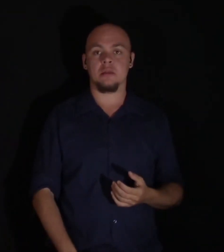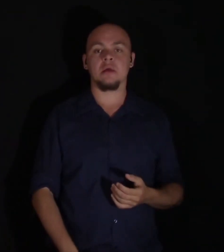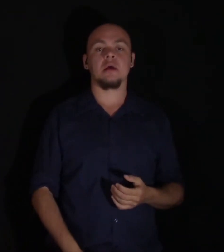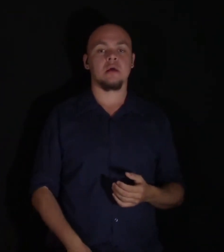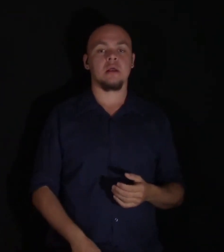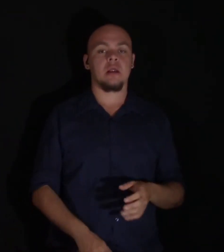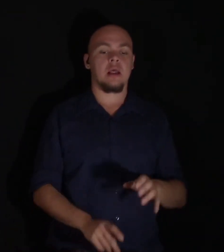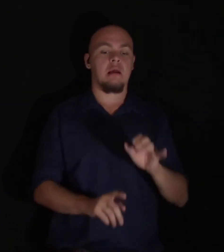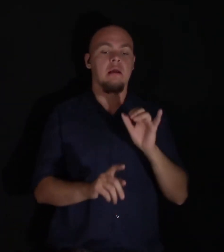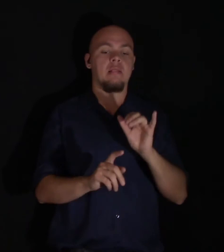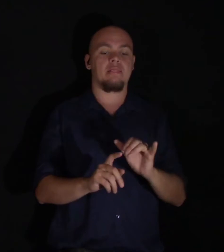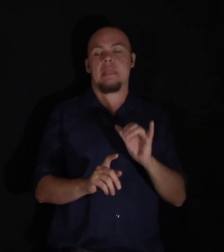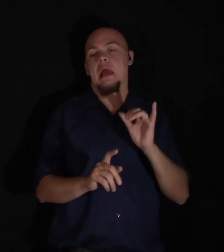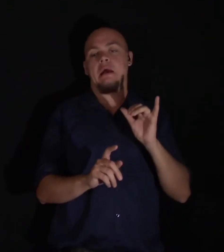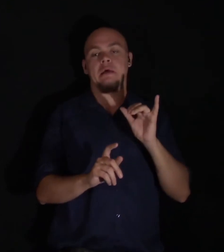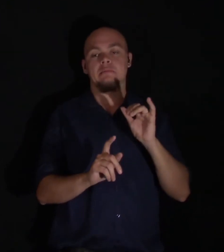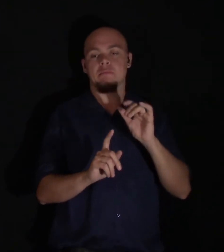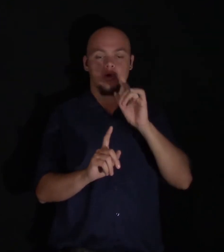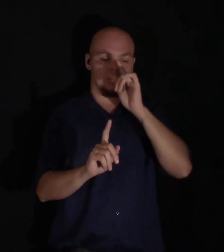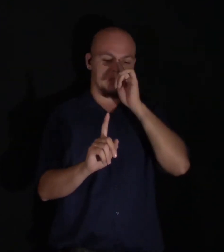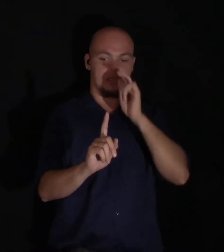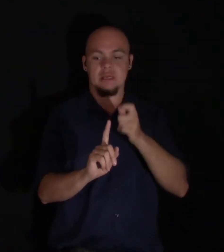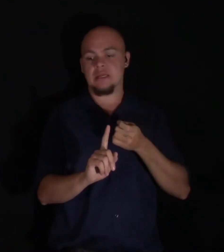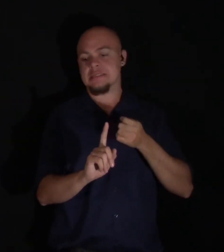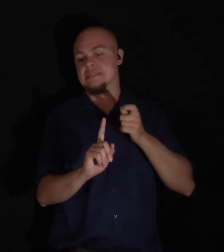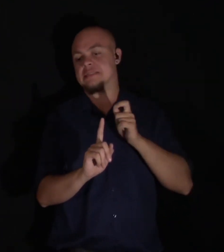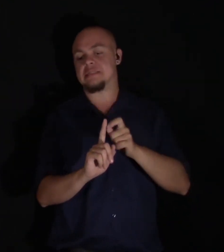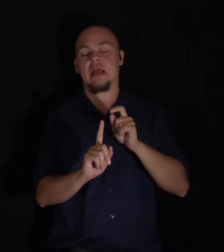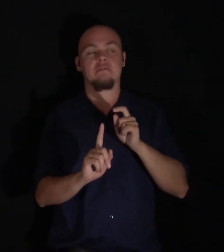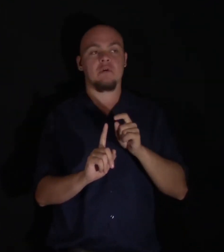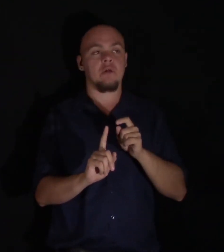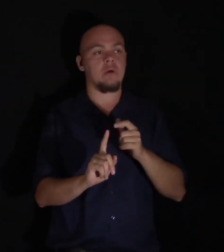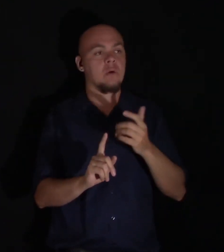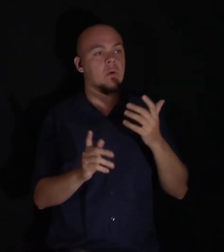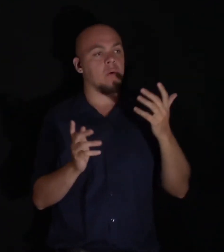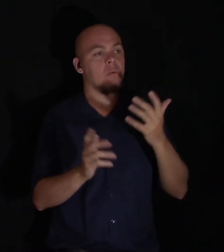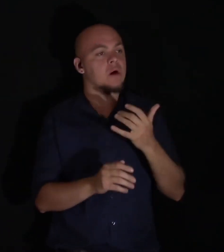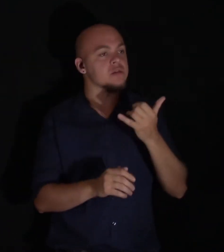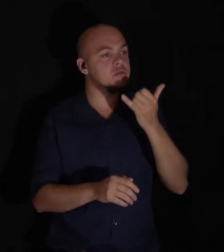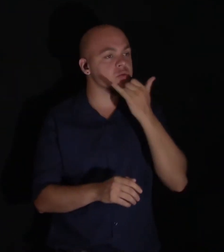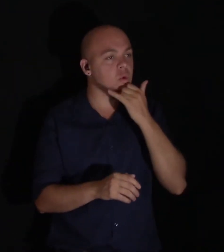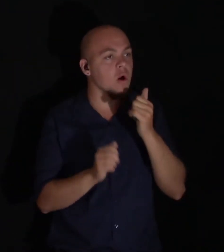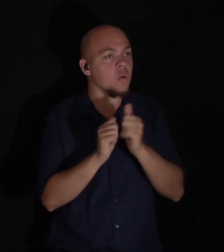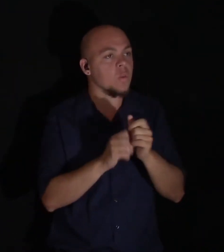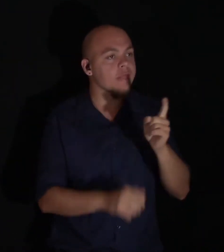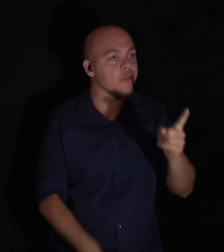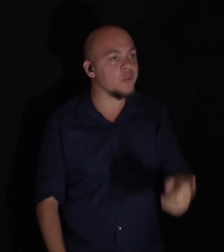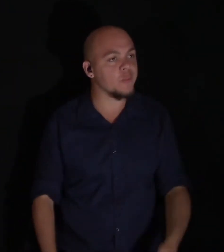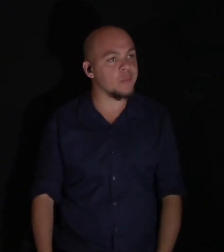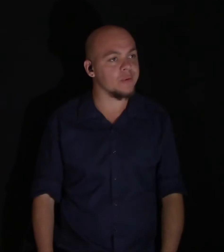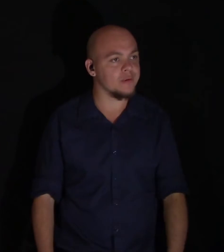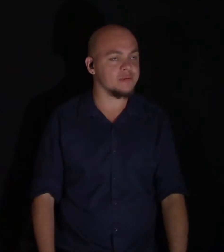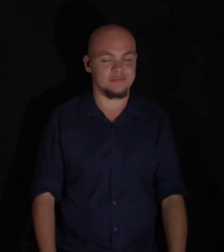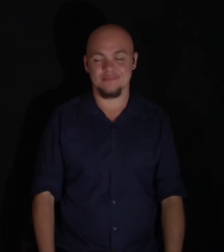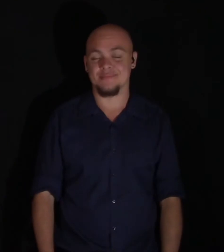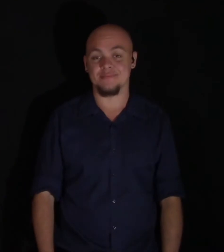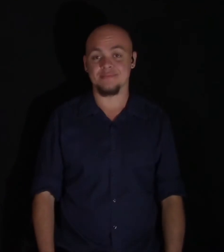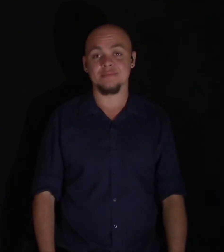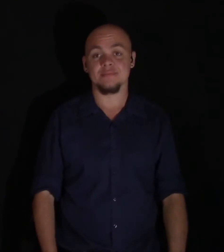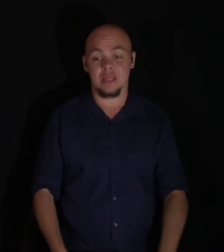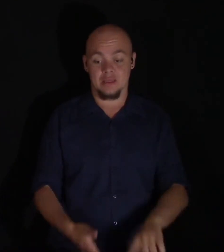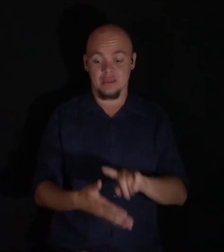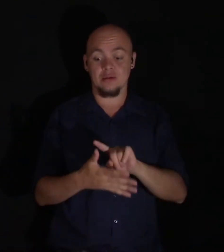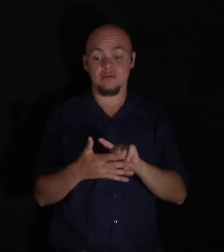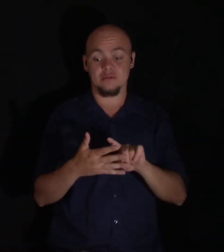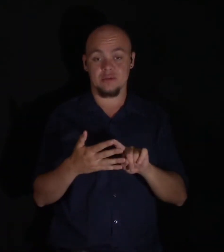that most tactful of all statements, "What's wrong with you?" Those are